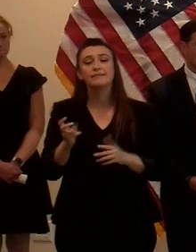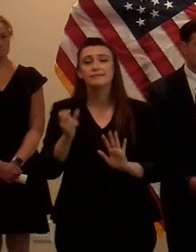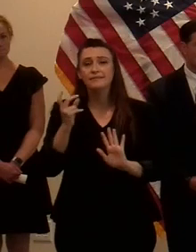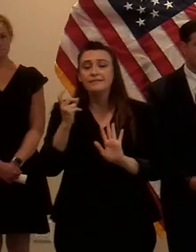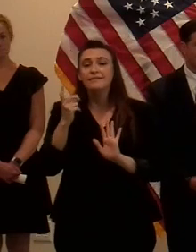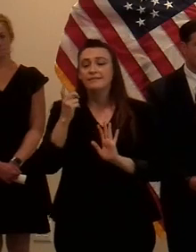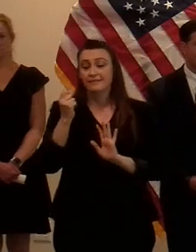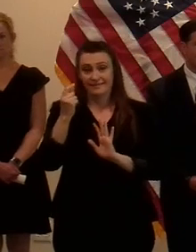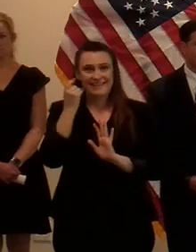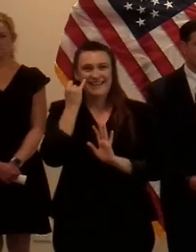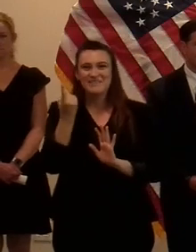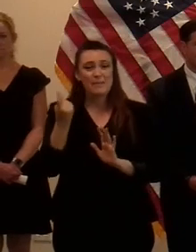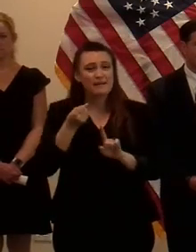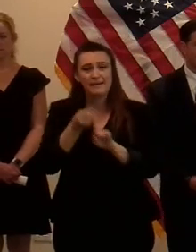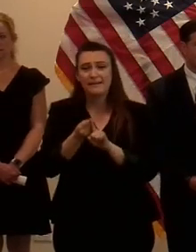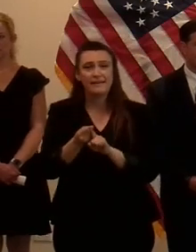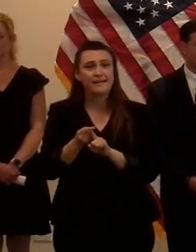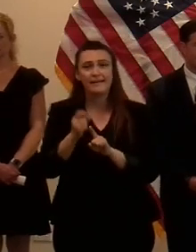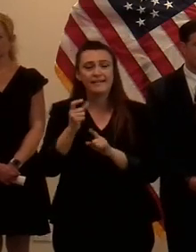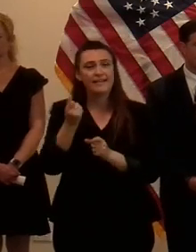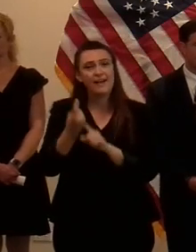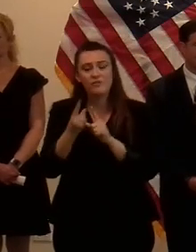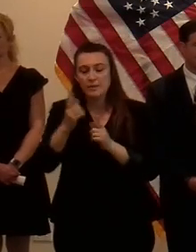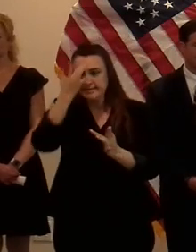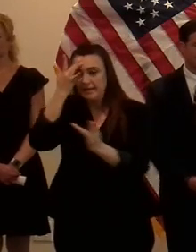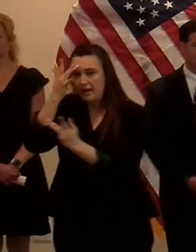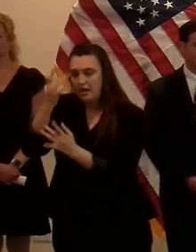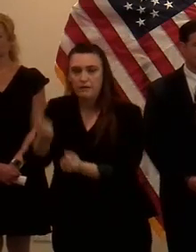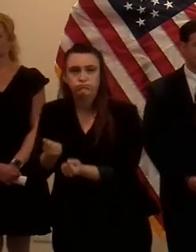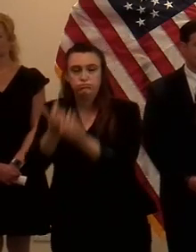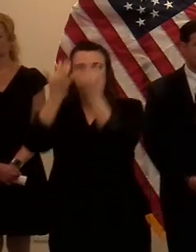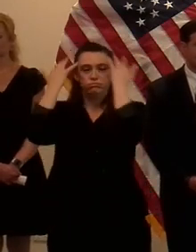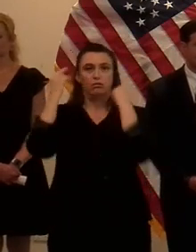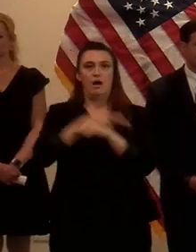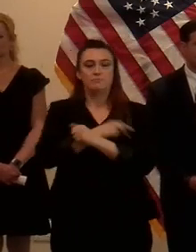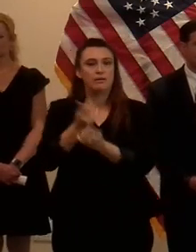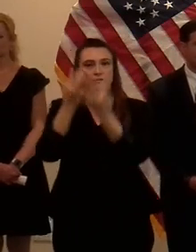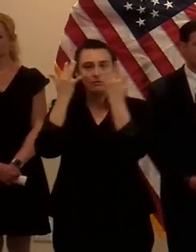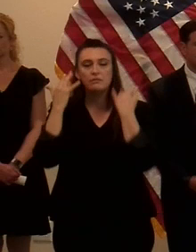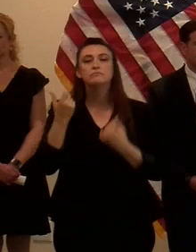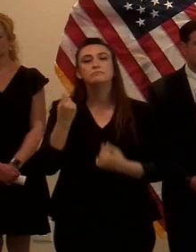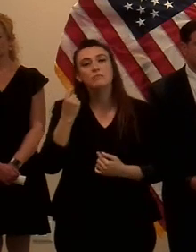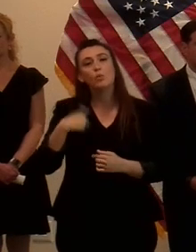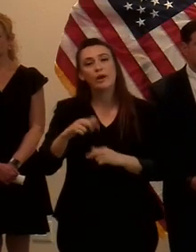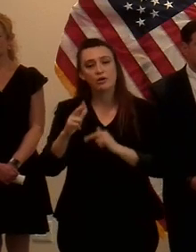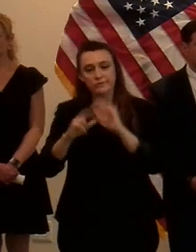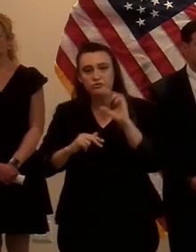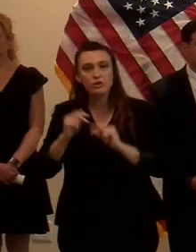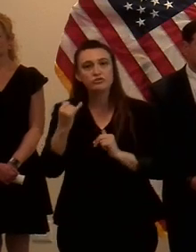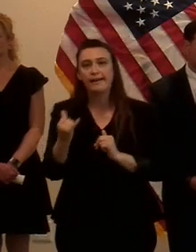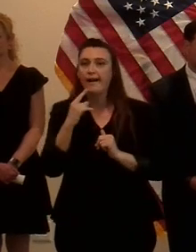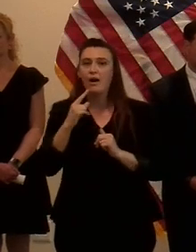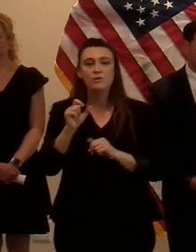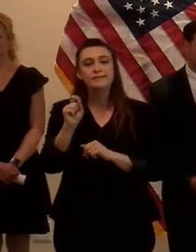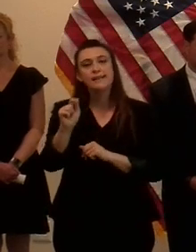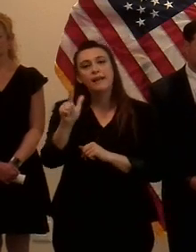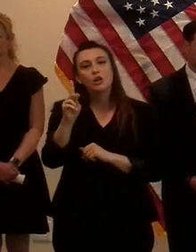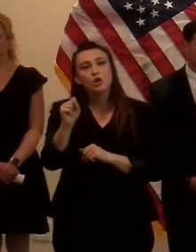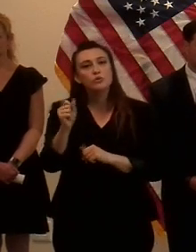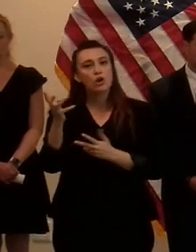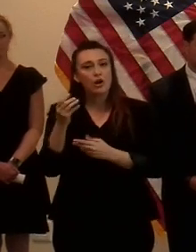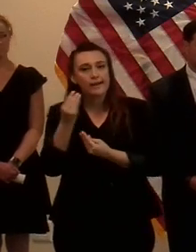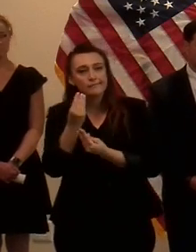our capabilities are, we are under construction now at St. Luke's, and 3 weeks from yesterday, we should be ready to